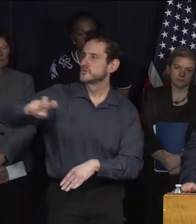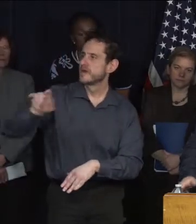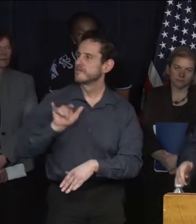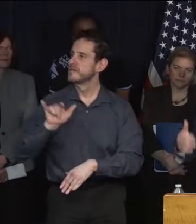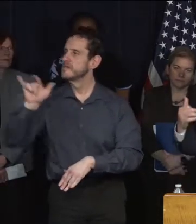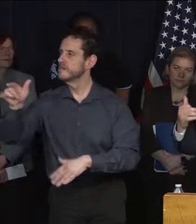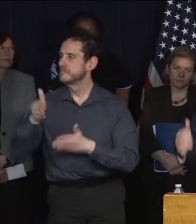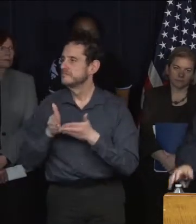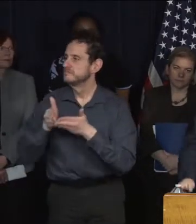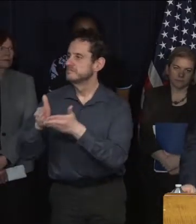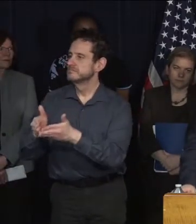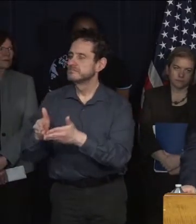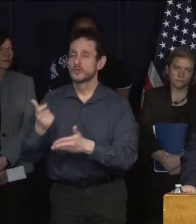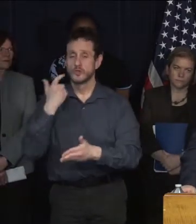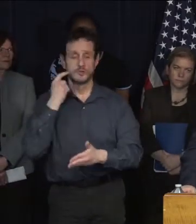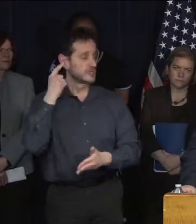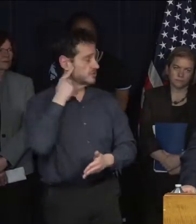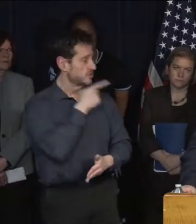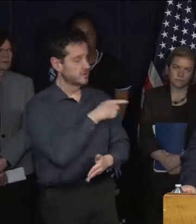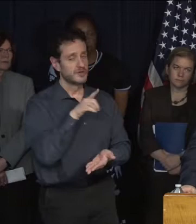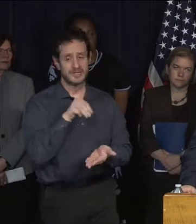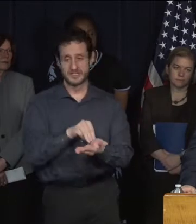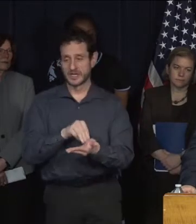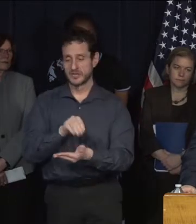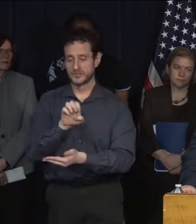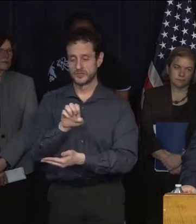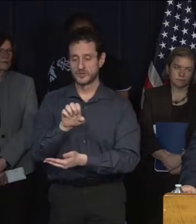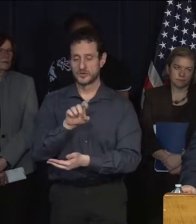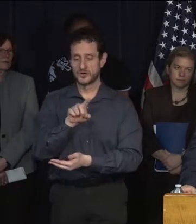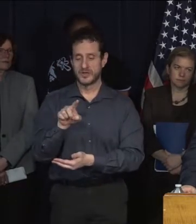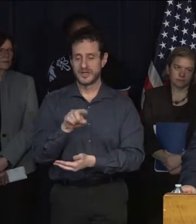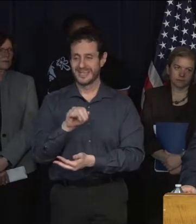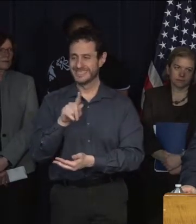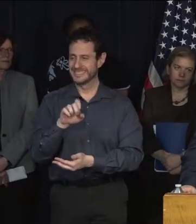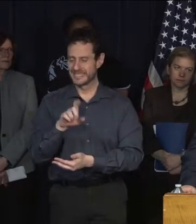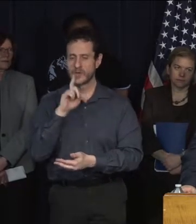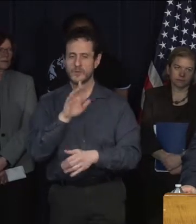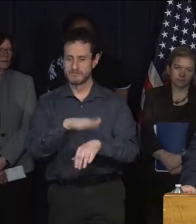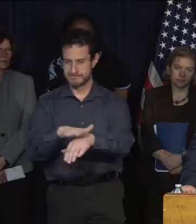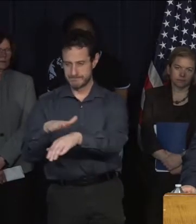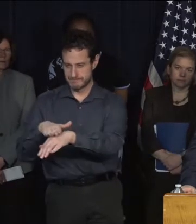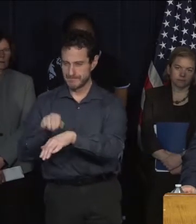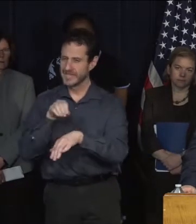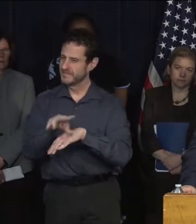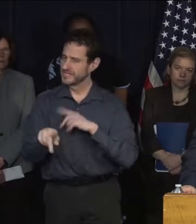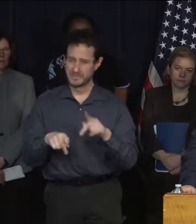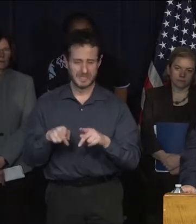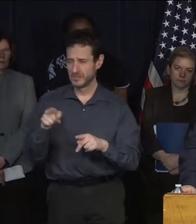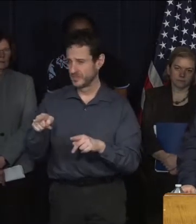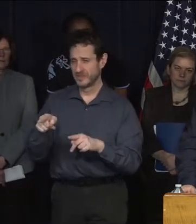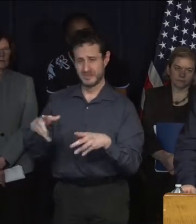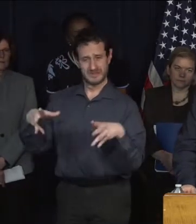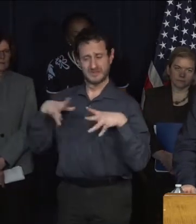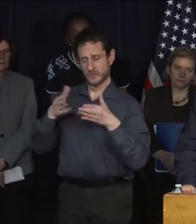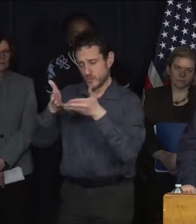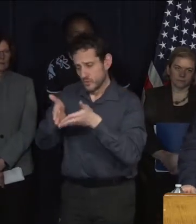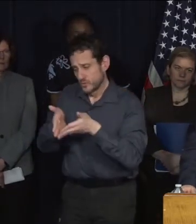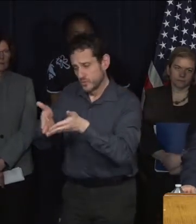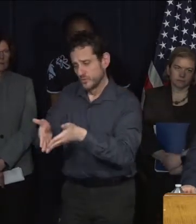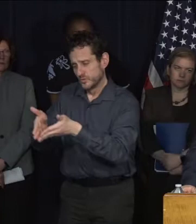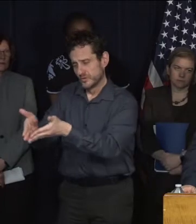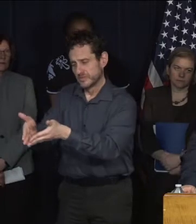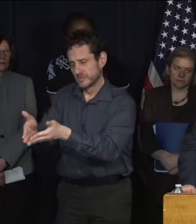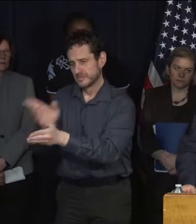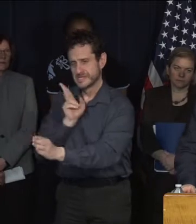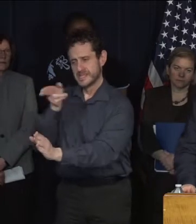whether or not you just heard the Dr. Azike talk about people are being advised not to get on a cruise ship. There's